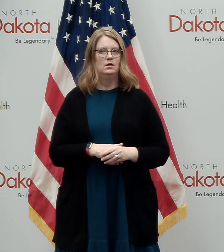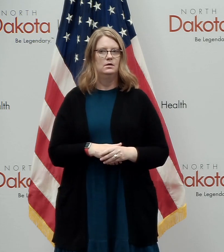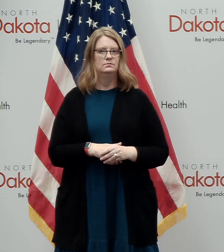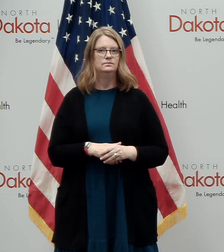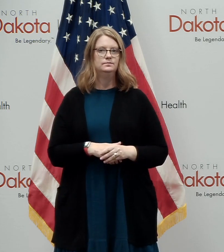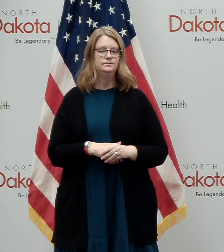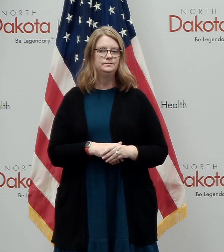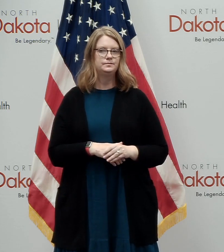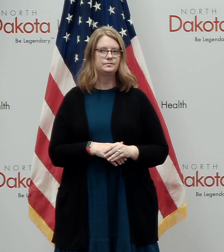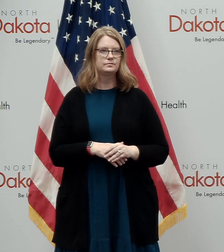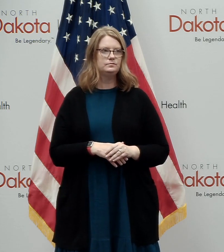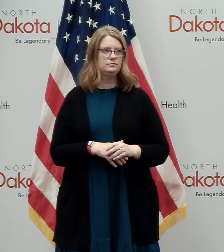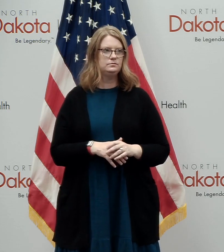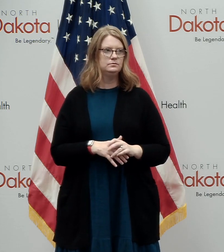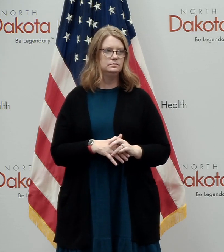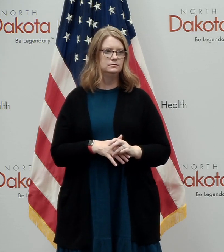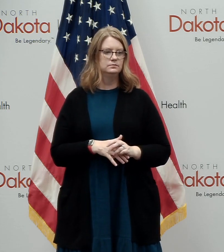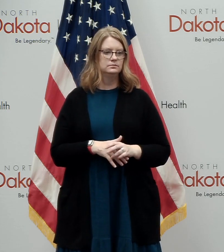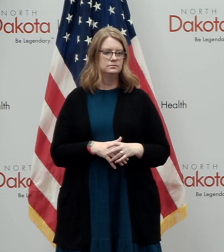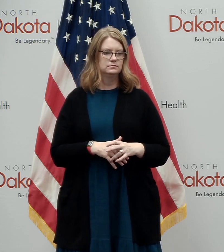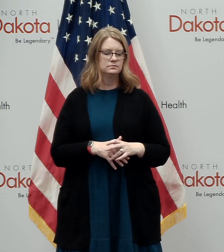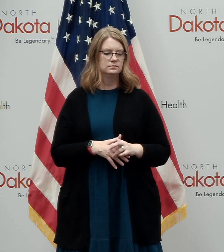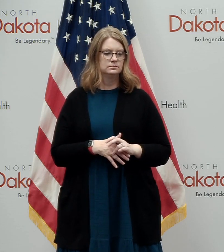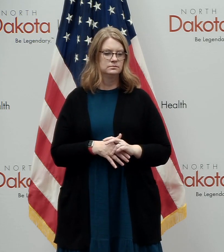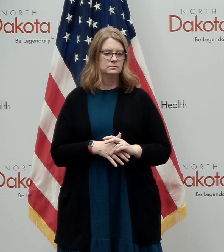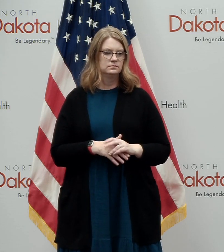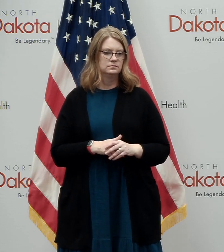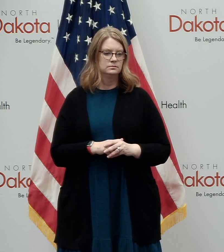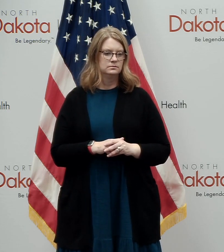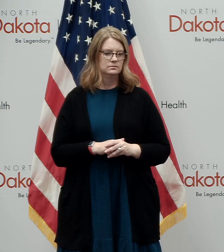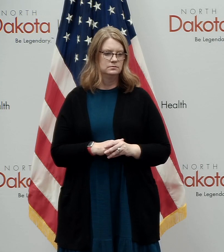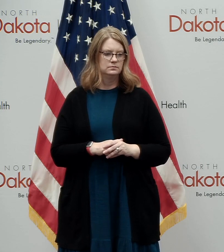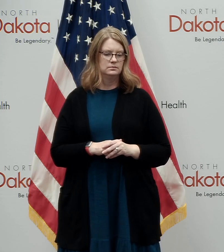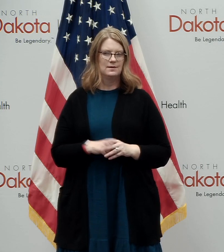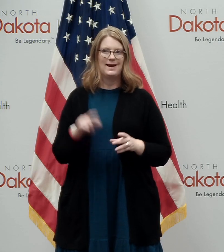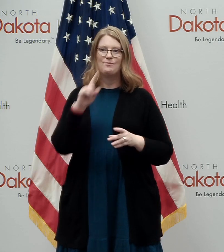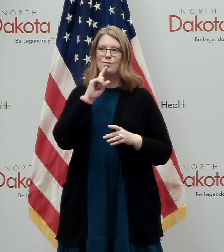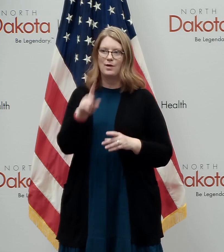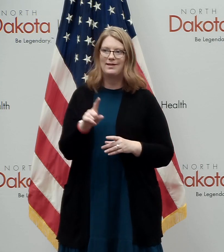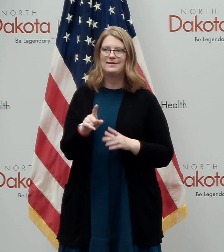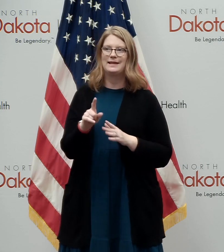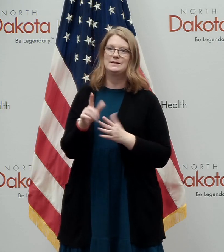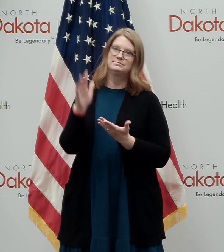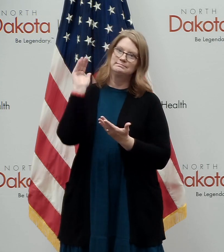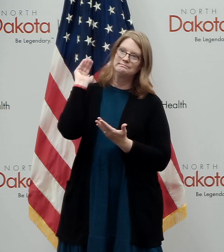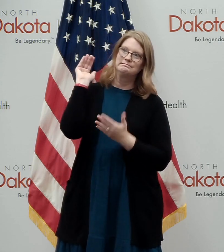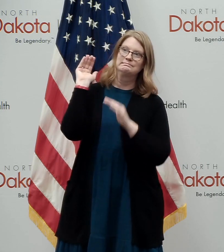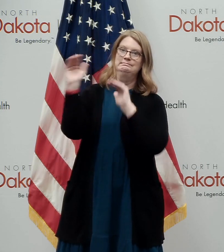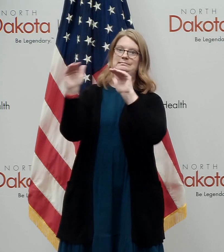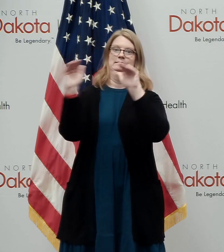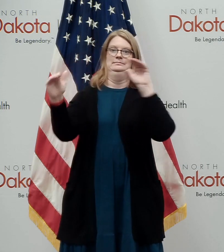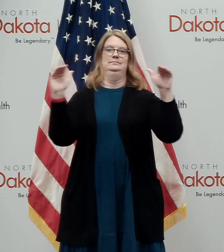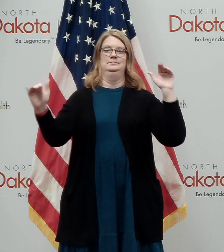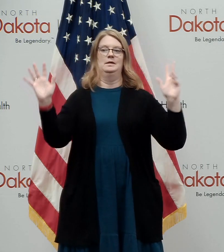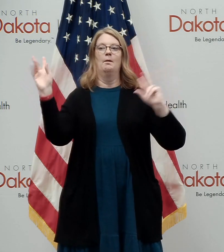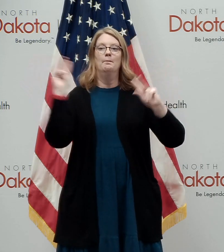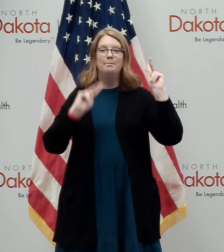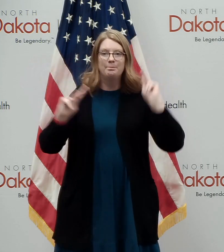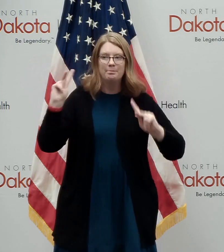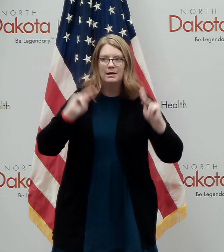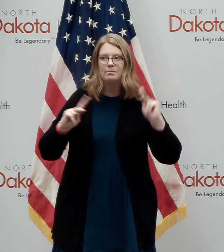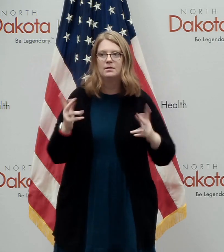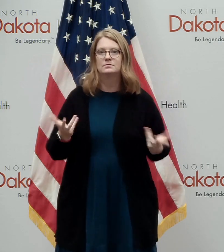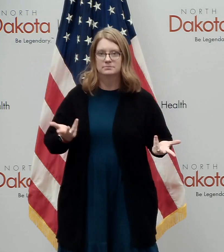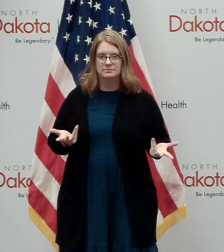appeal to what people do as opposed to sort of what government